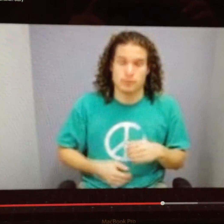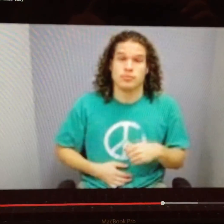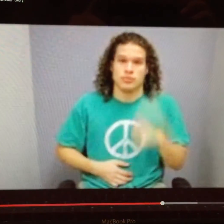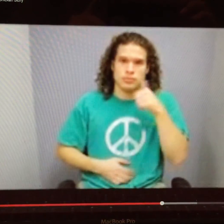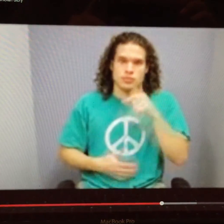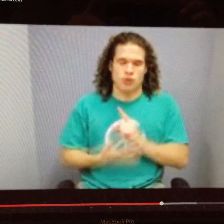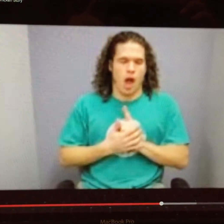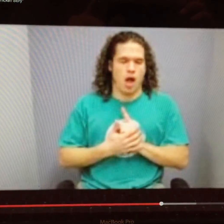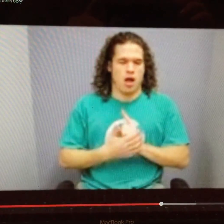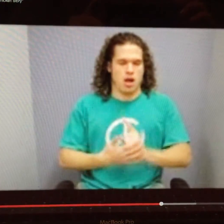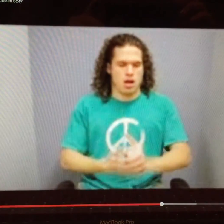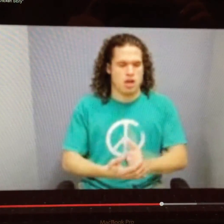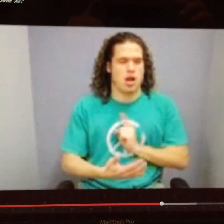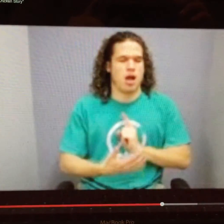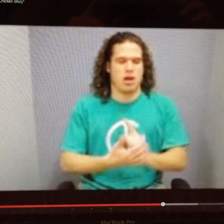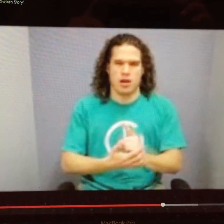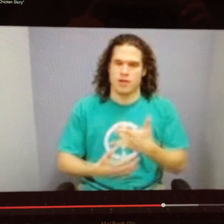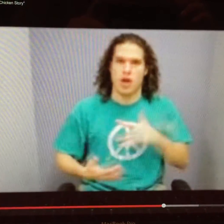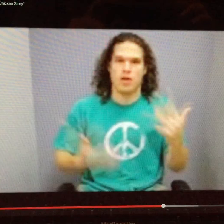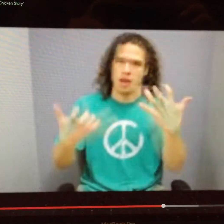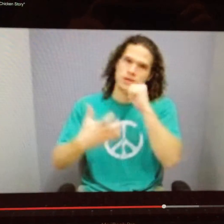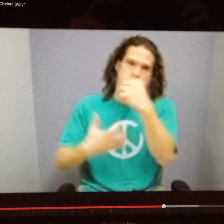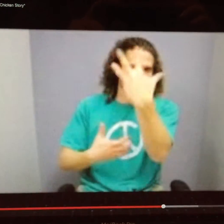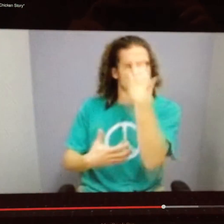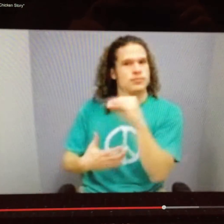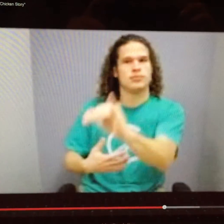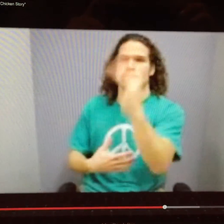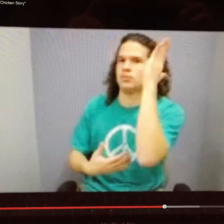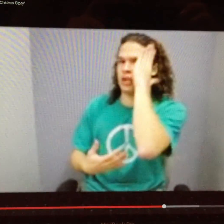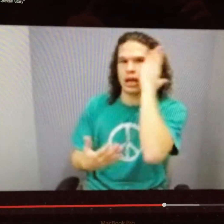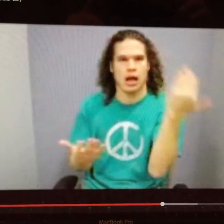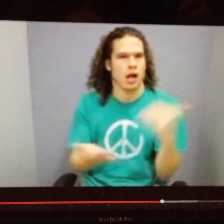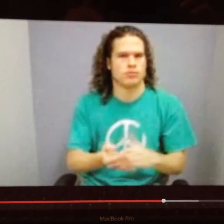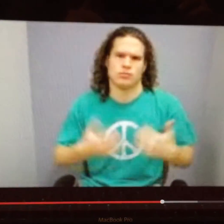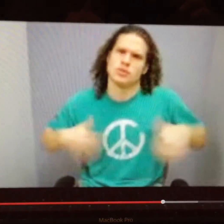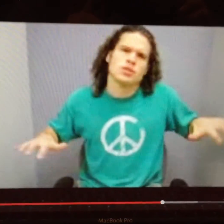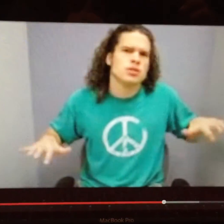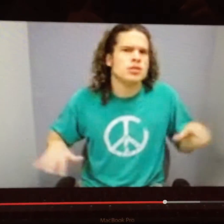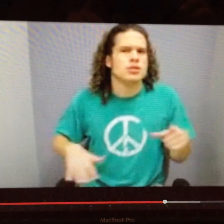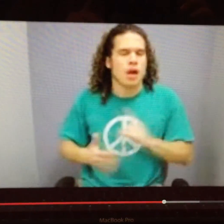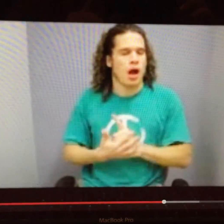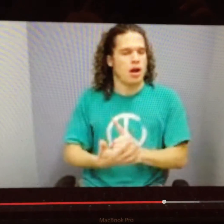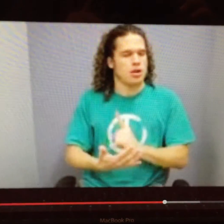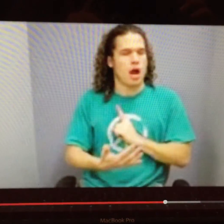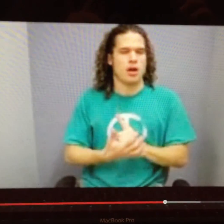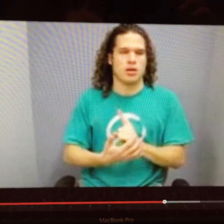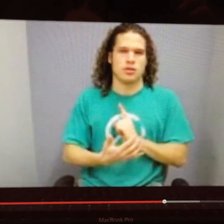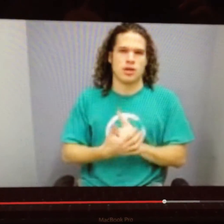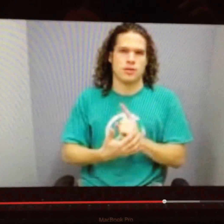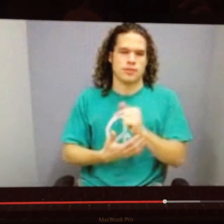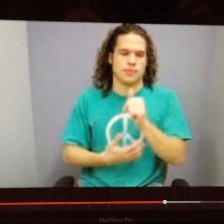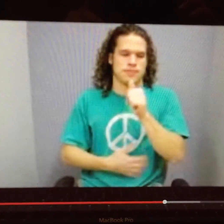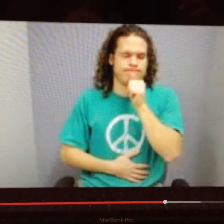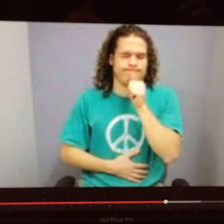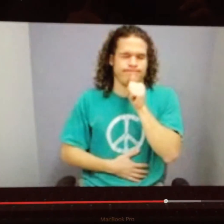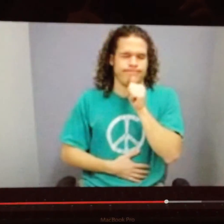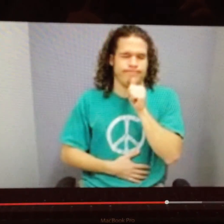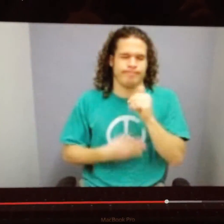That night, again, it got dark. The girl's heart was pounding. She couldn't go to sleep. Her heart was pounding and pounding